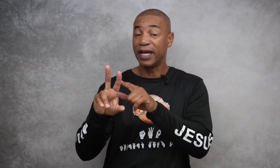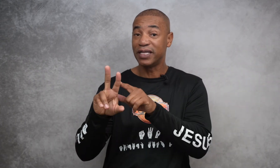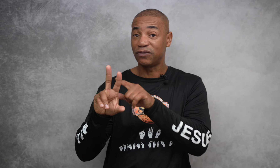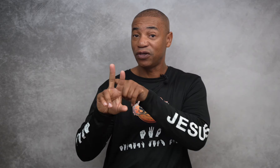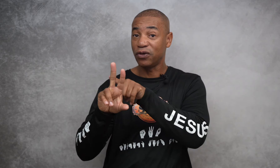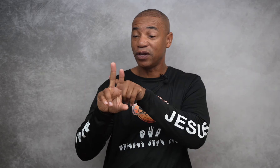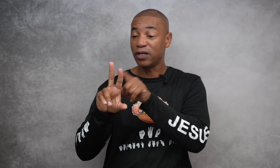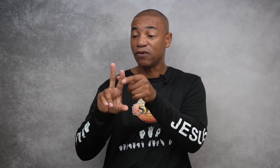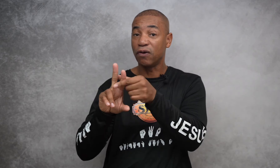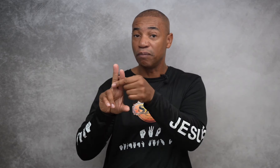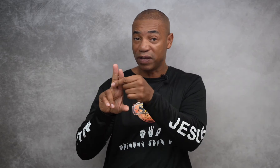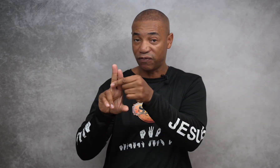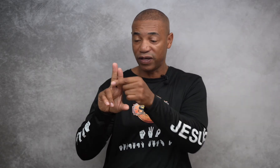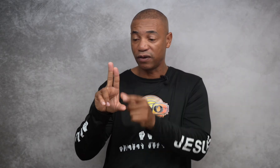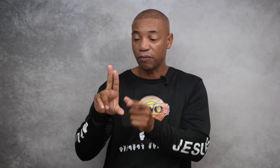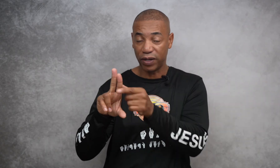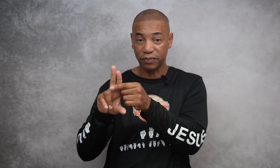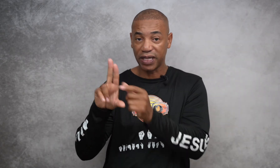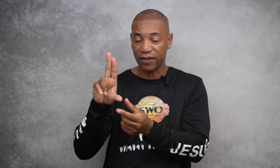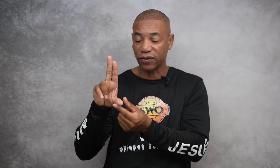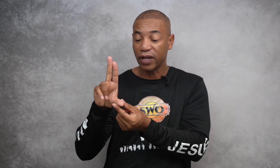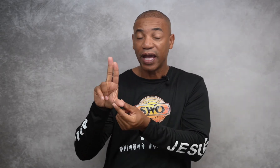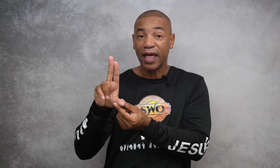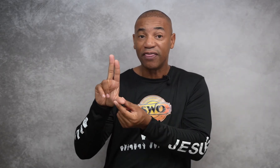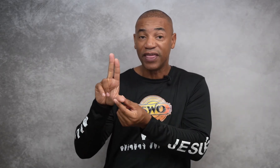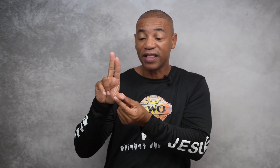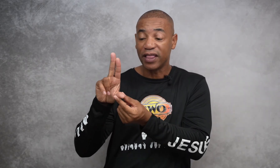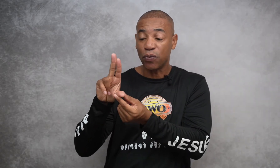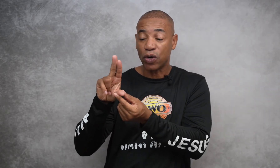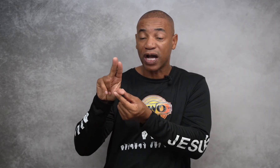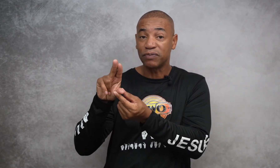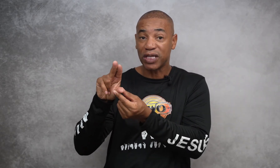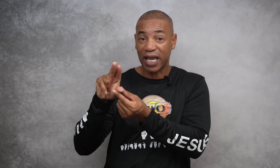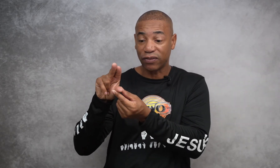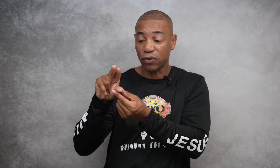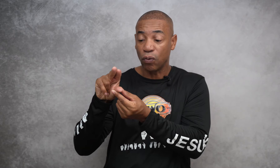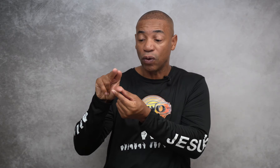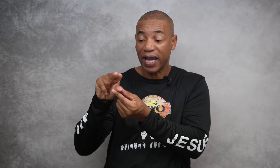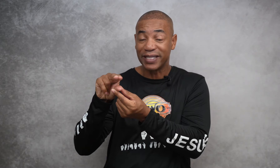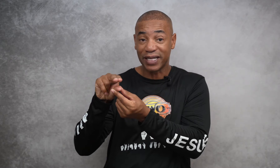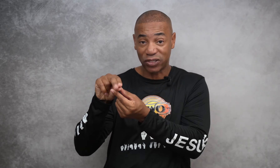index finger and your middle finger, bring them together, then they will come together and touch the